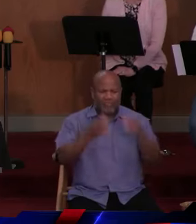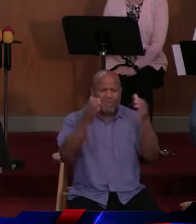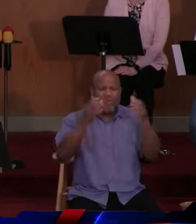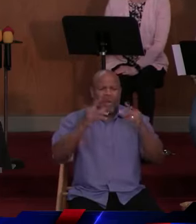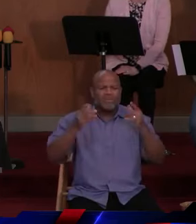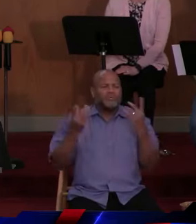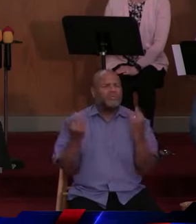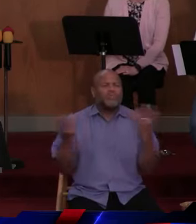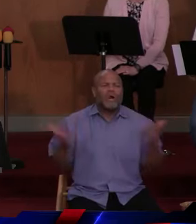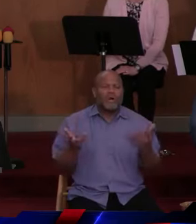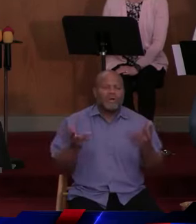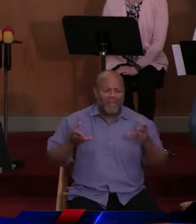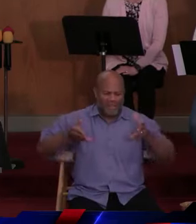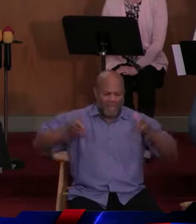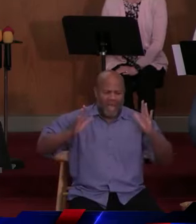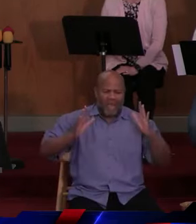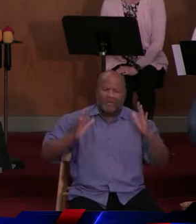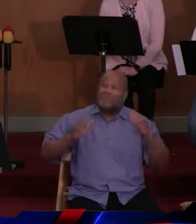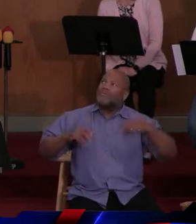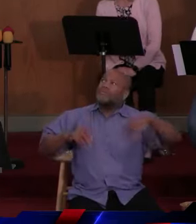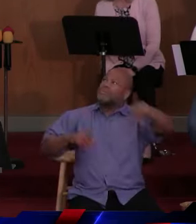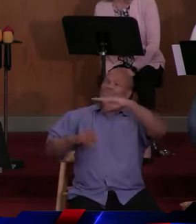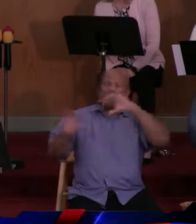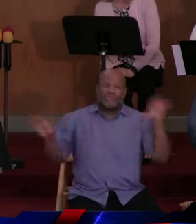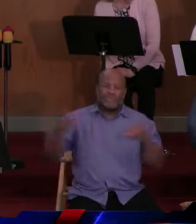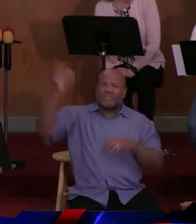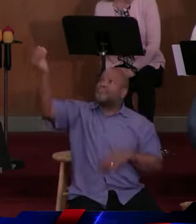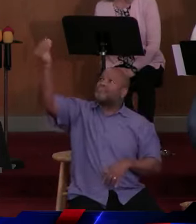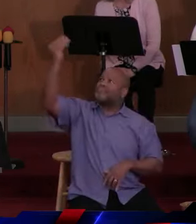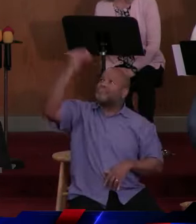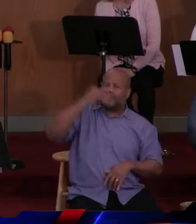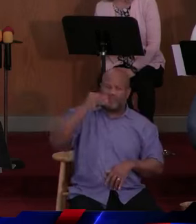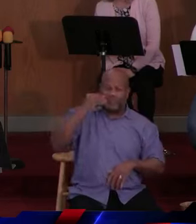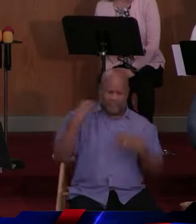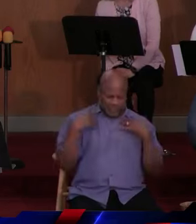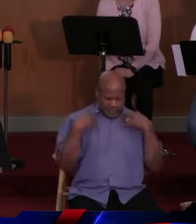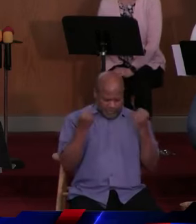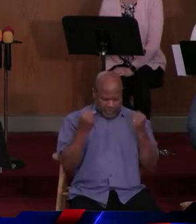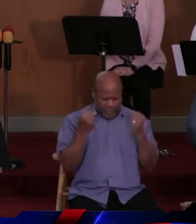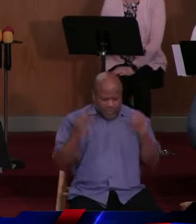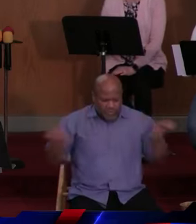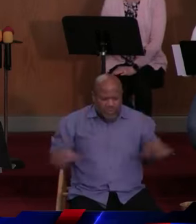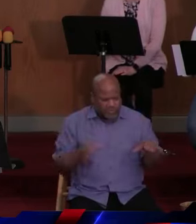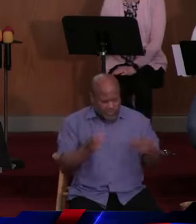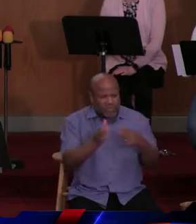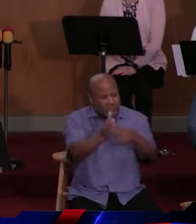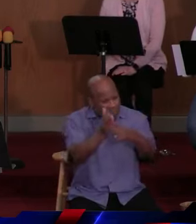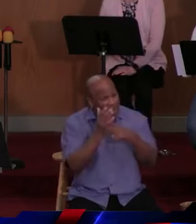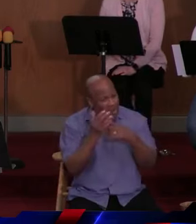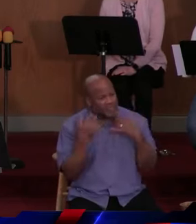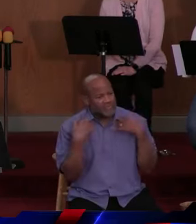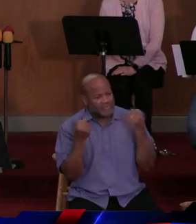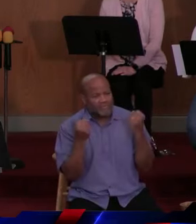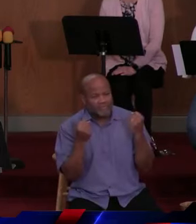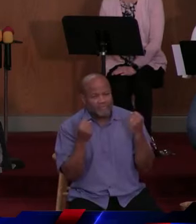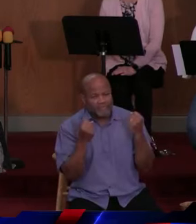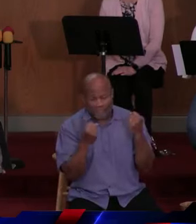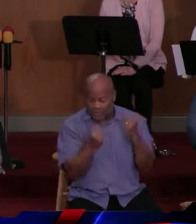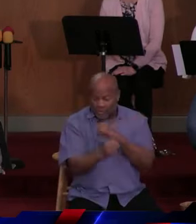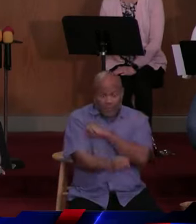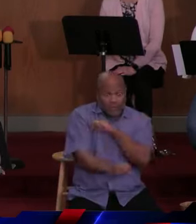in his sight. And that takes courage. The issue today is not whether we have strength enough to